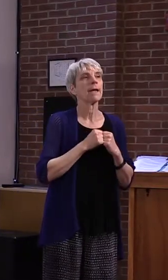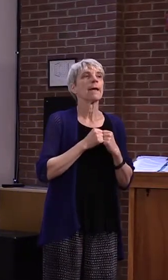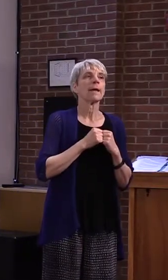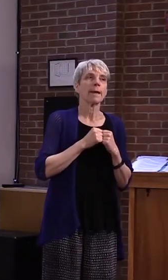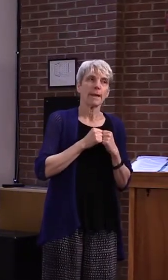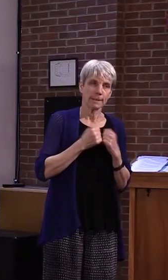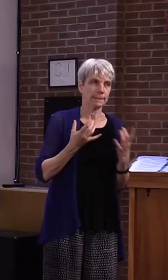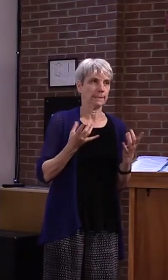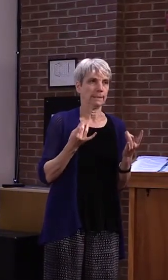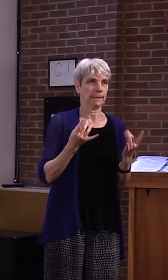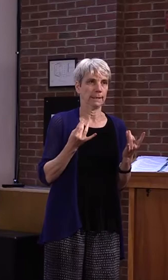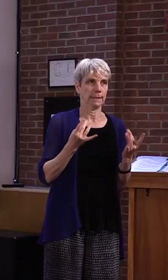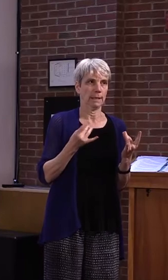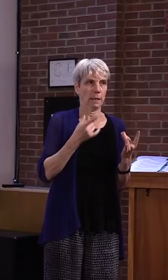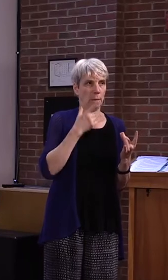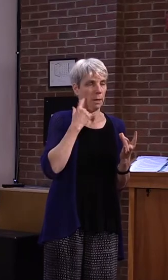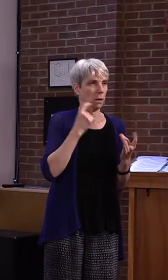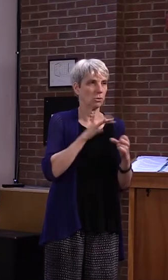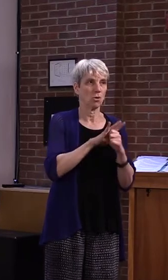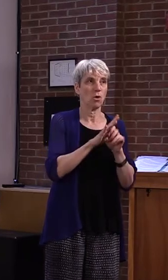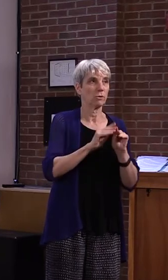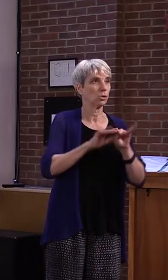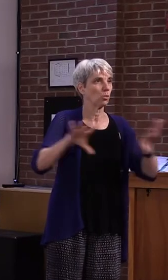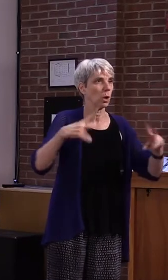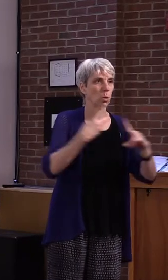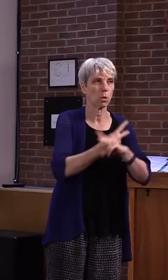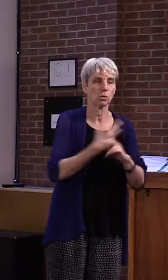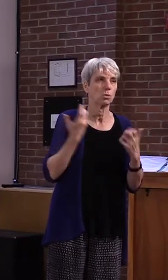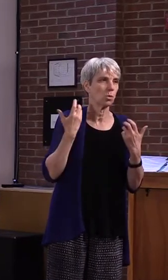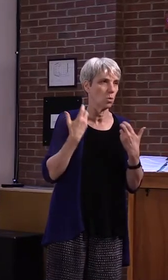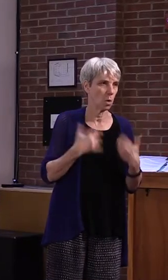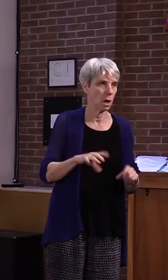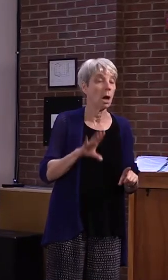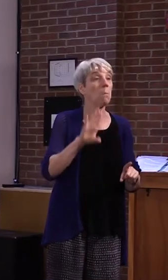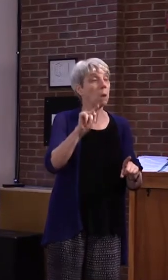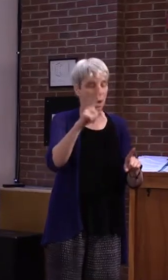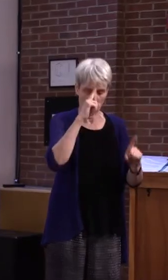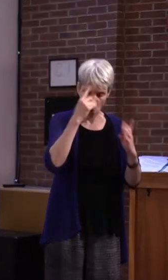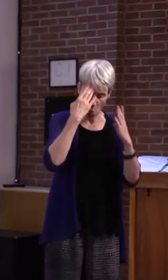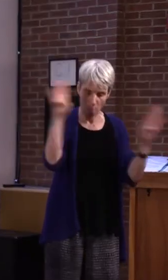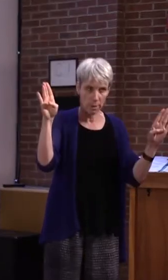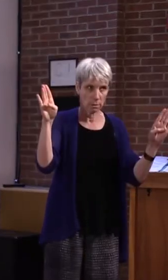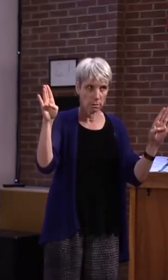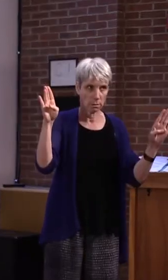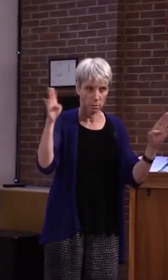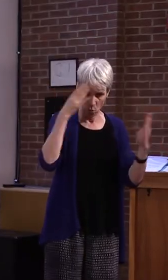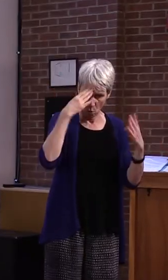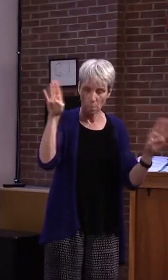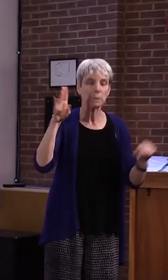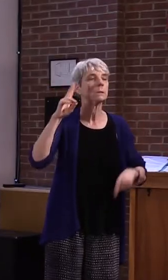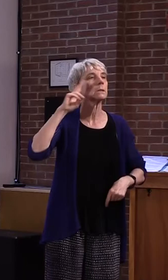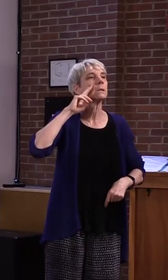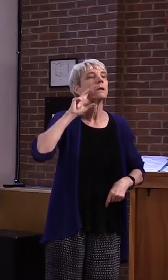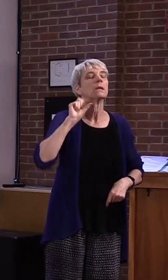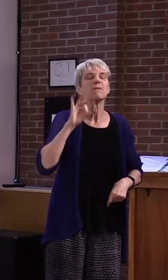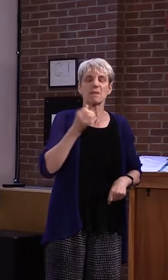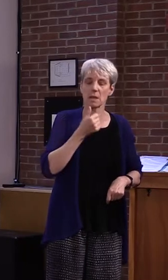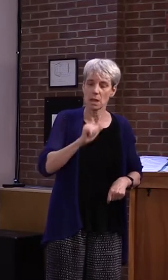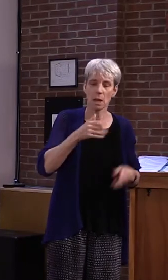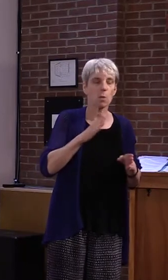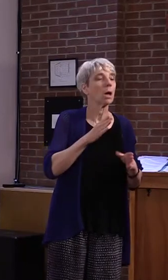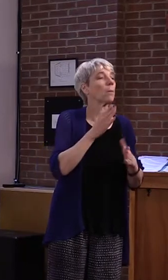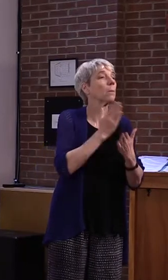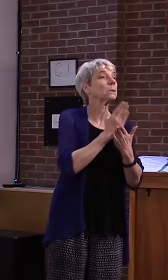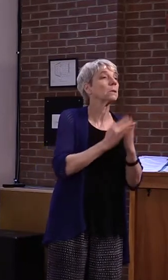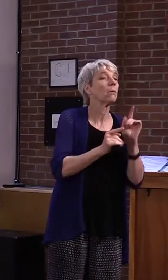bit challenging in order to do that, but we're looking at it nonetheless to see if there's any possibility of bringing